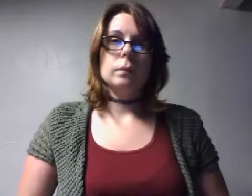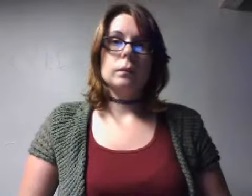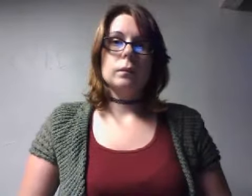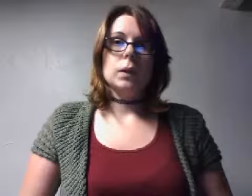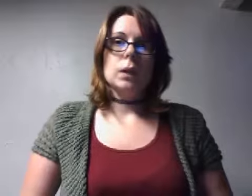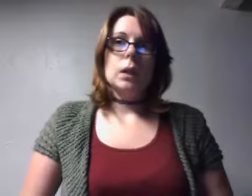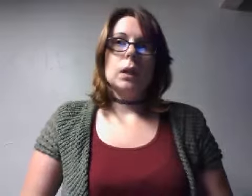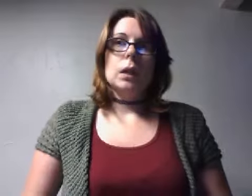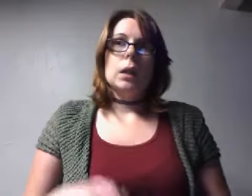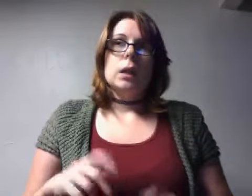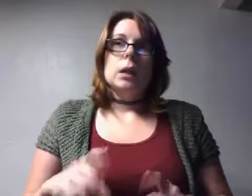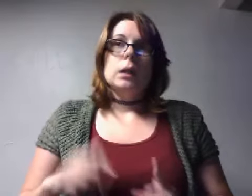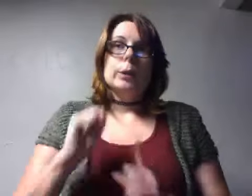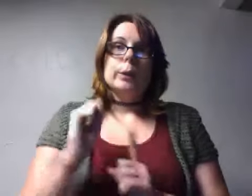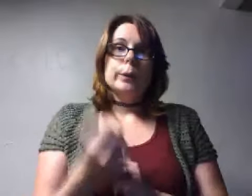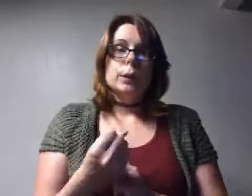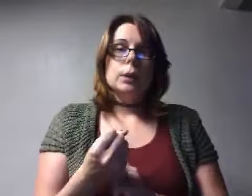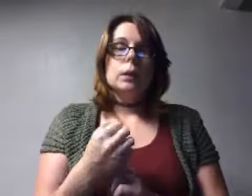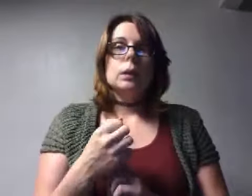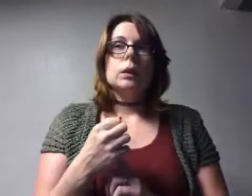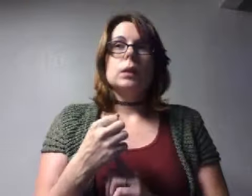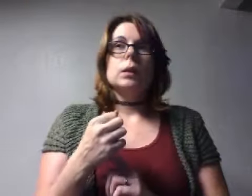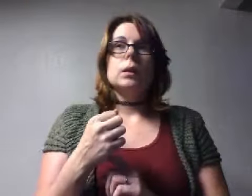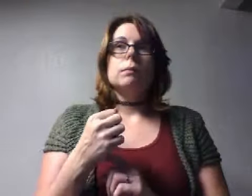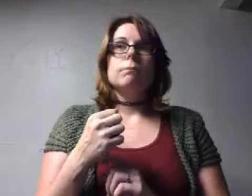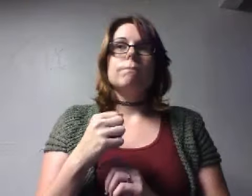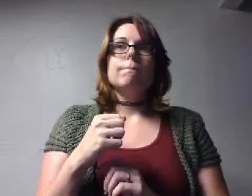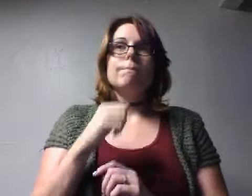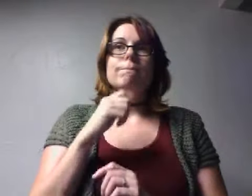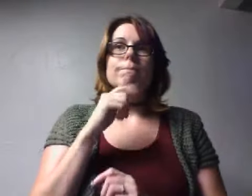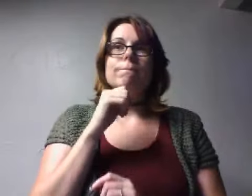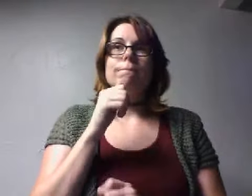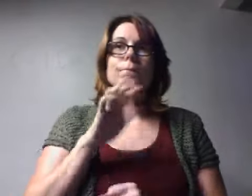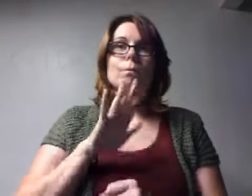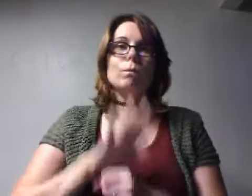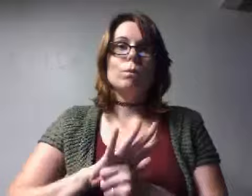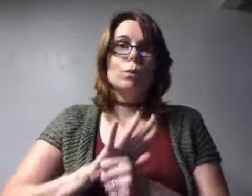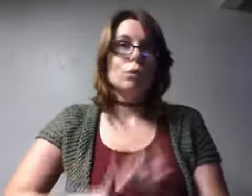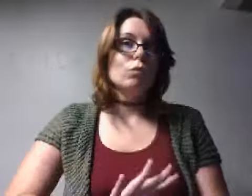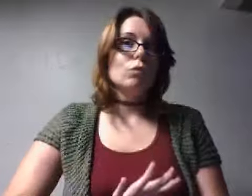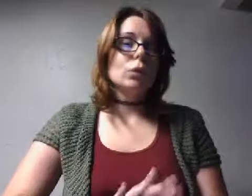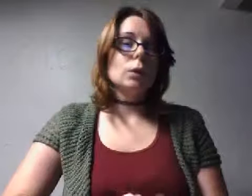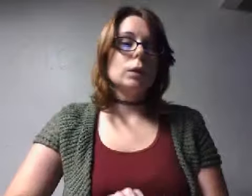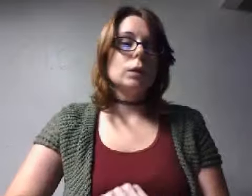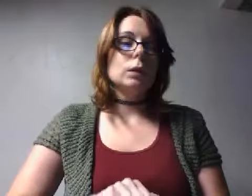force so many of their opinions on us that we should act a certain way or be a certain way or live a certain